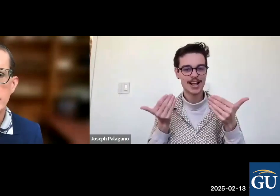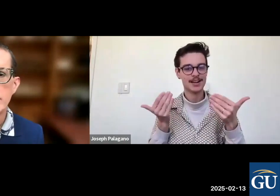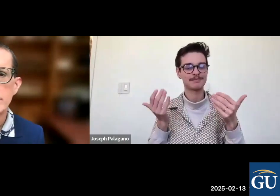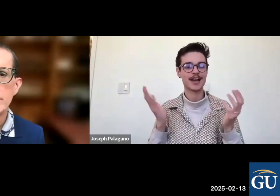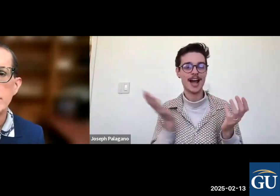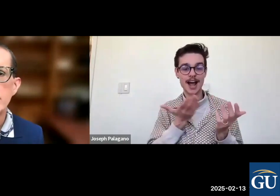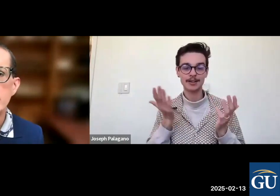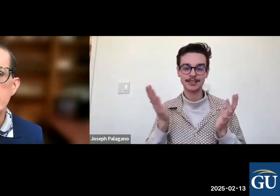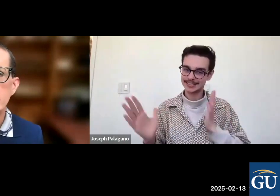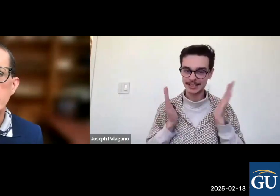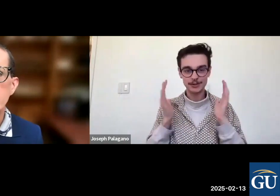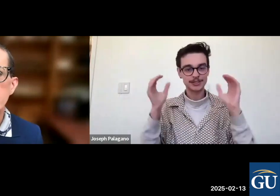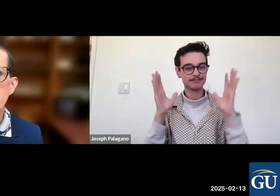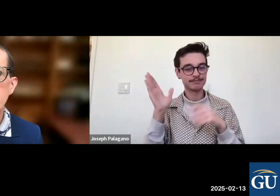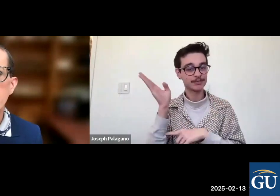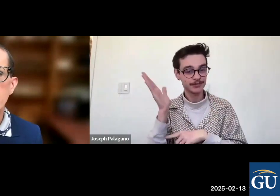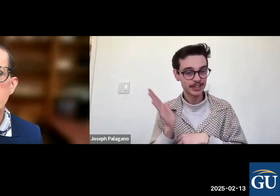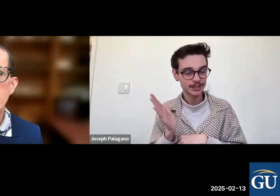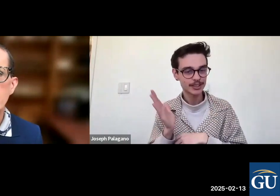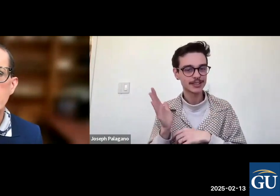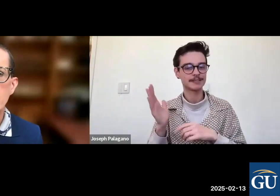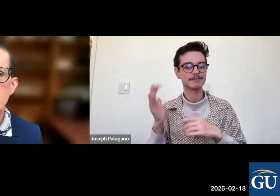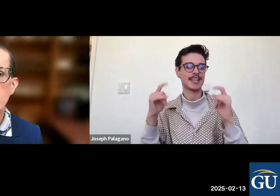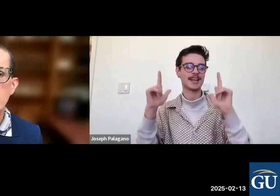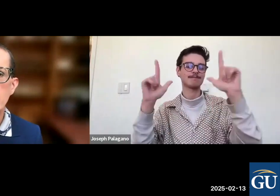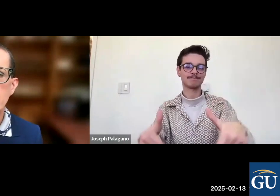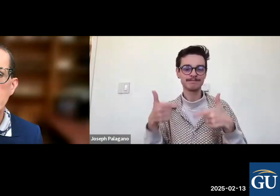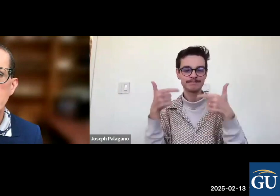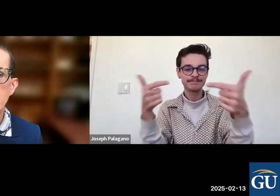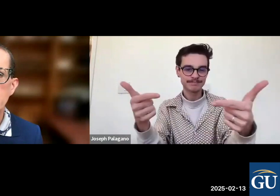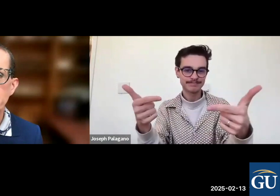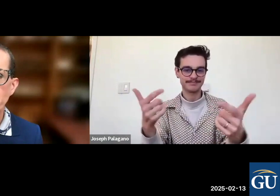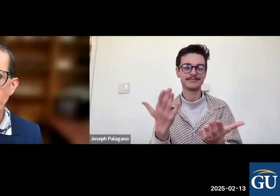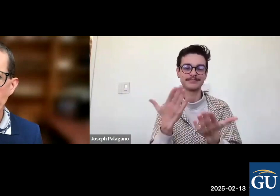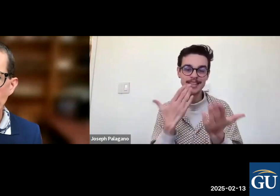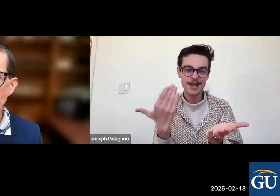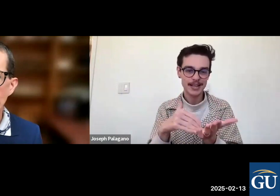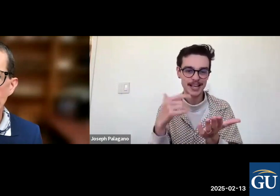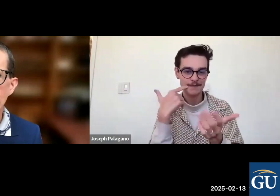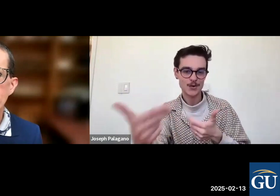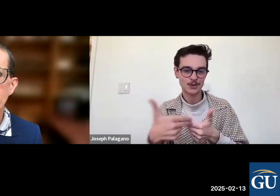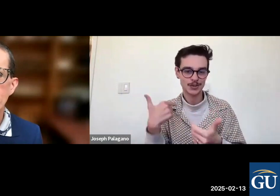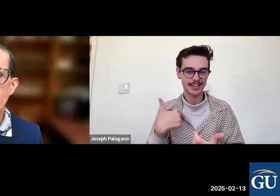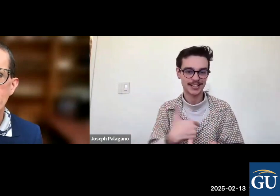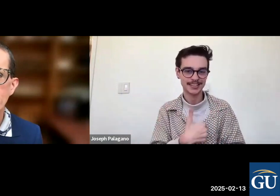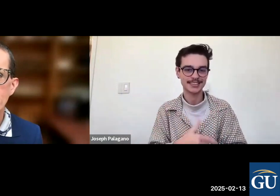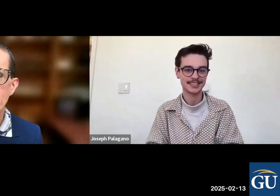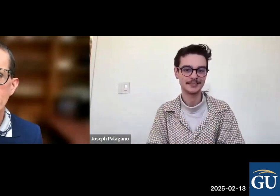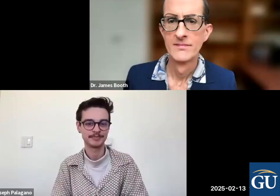Booth. At this time, I'd like to turn over the floor to you, Dr. Booth, and thank you again, everyone, for joining us.